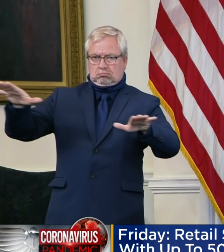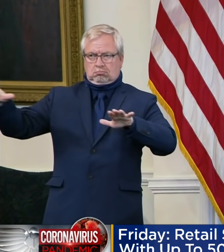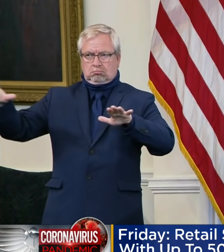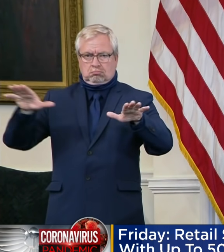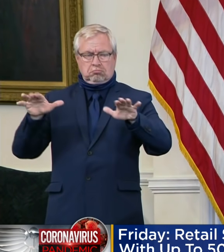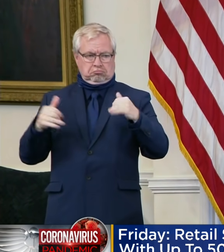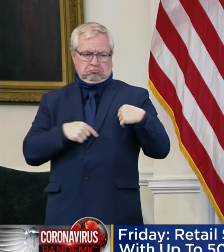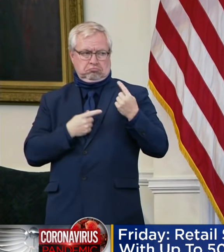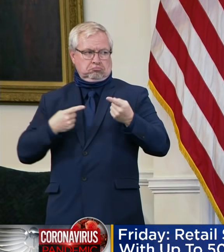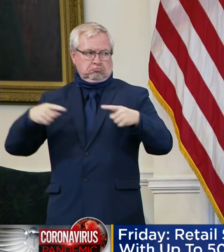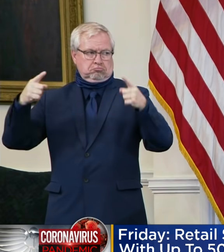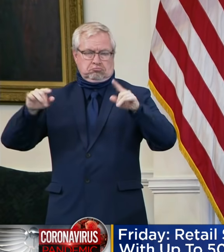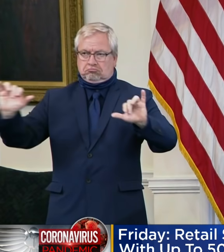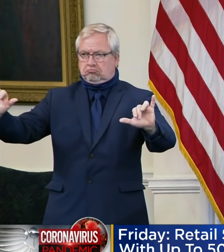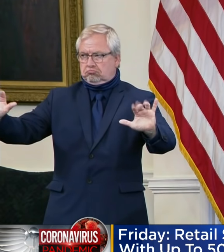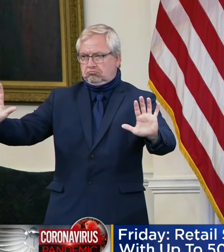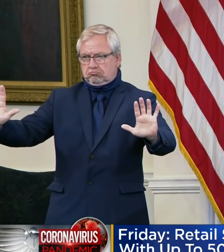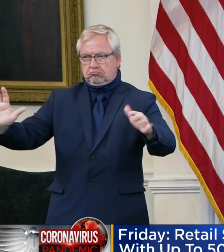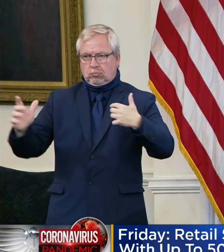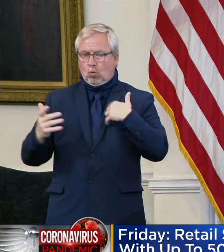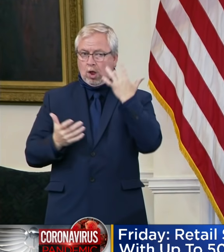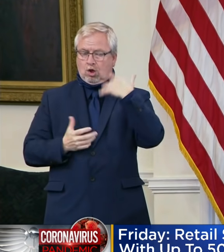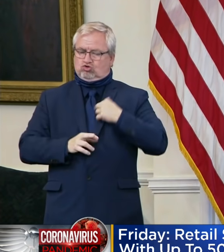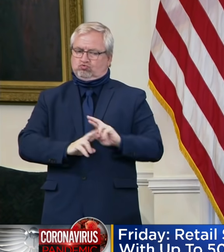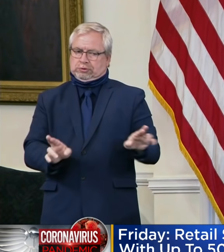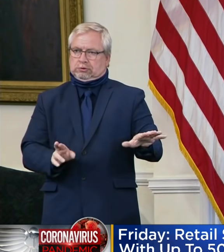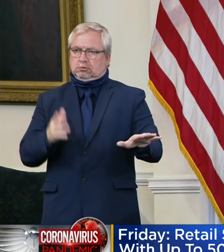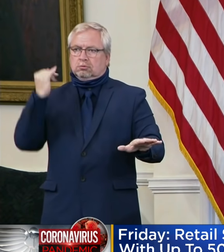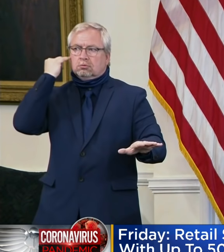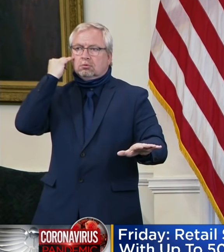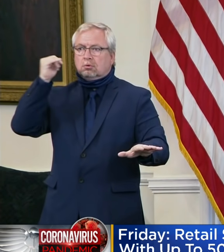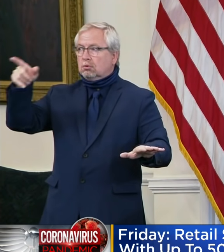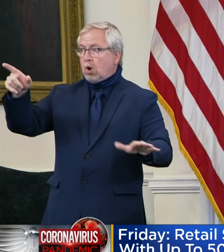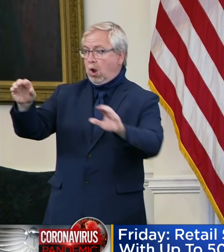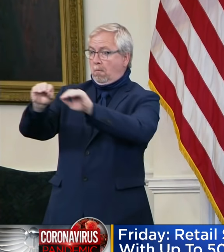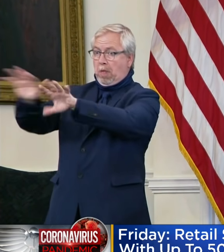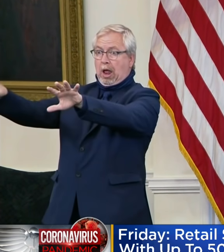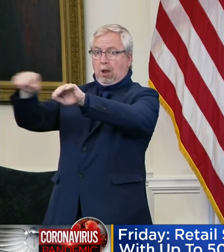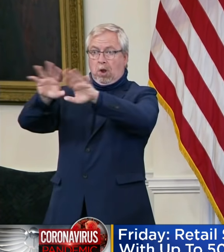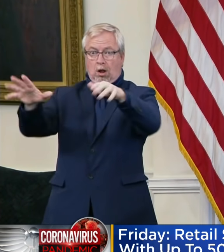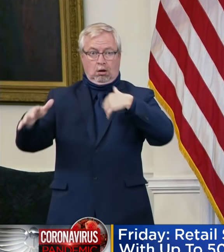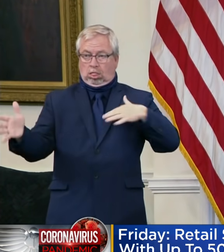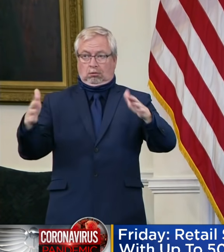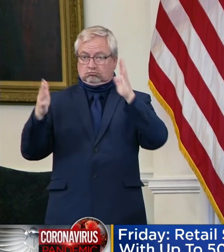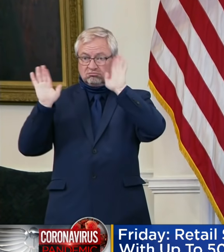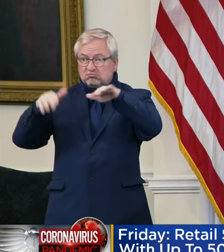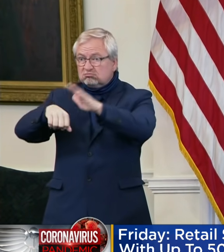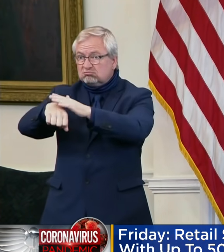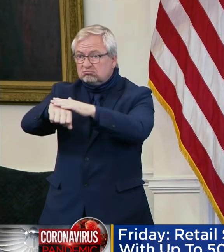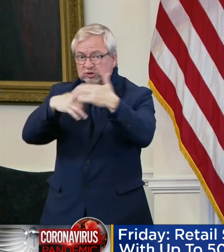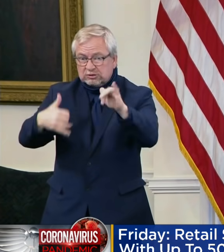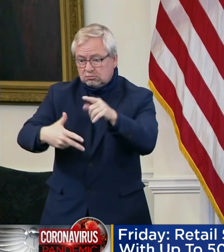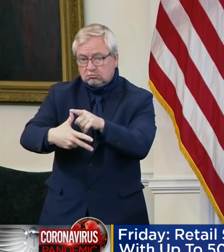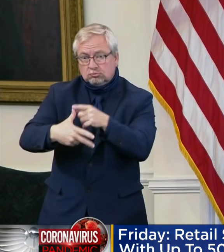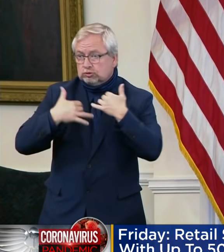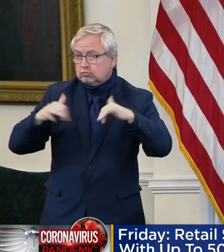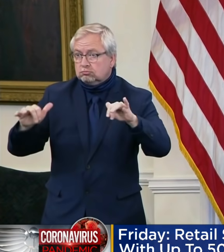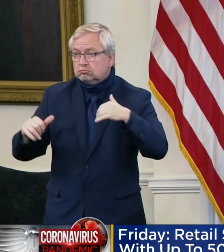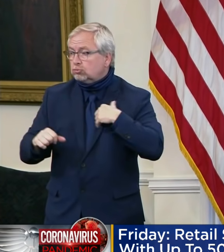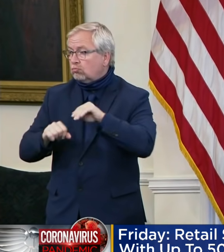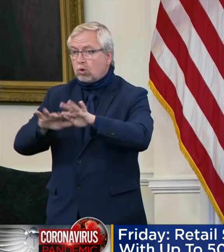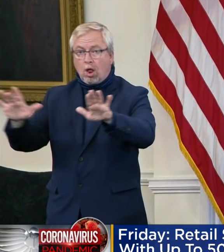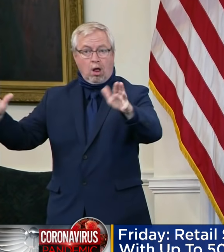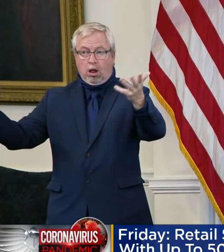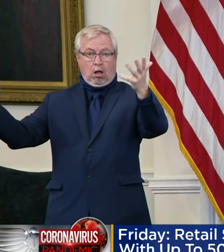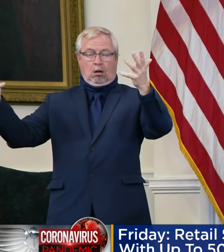we had to have the surge capacity in case we did and or do get those spikes. I'm very happy that those surge hospitals are not overflowing with